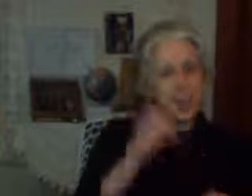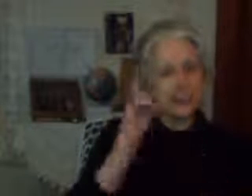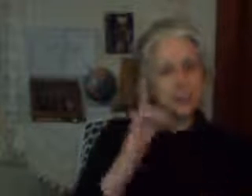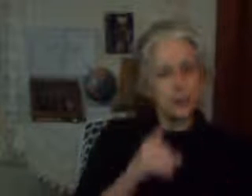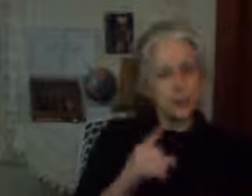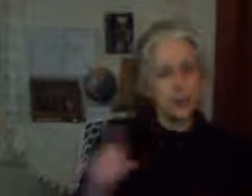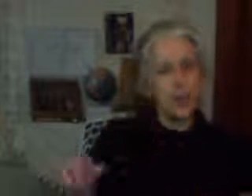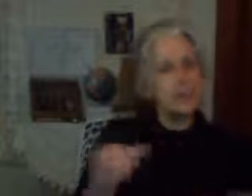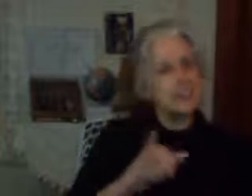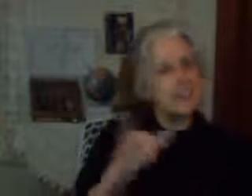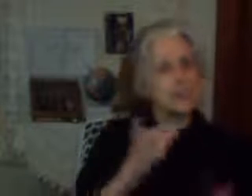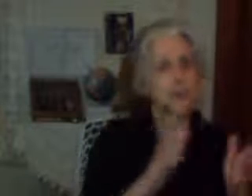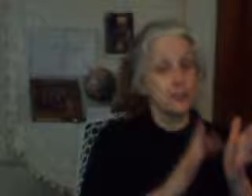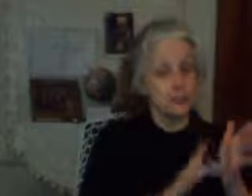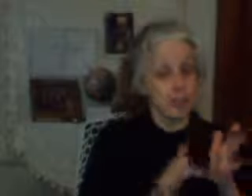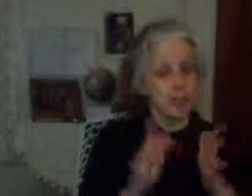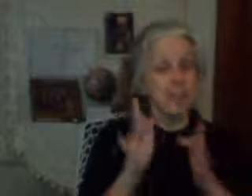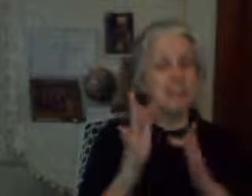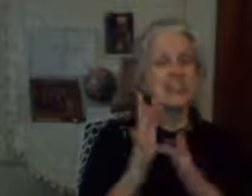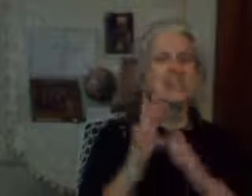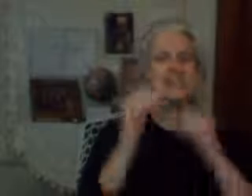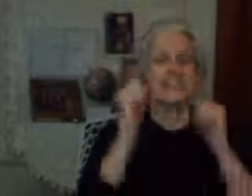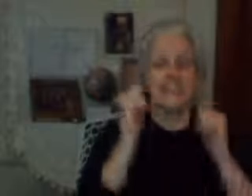touch you like Jesus